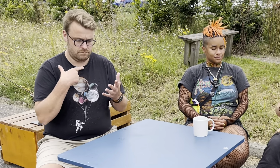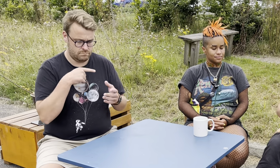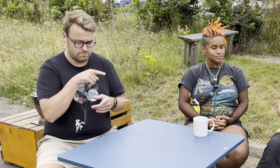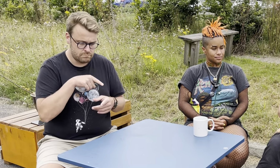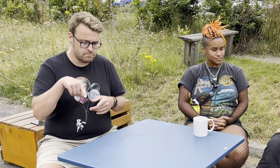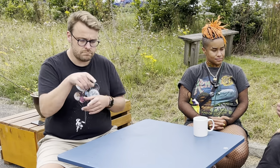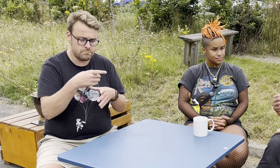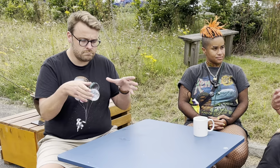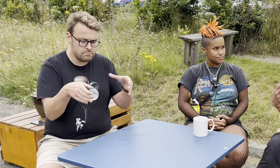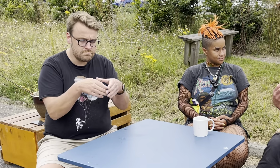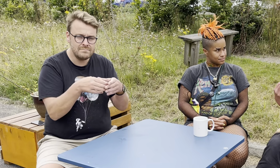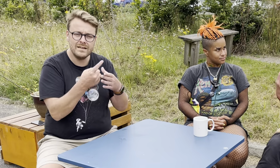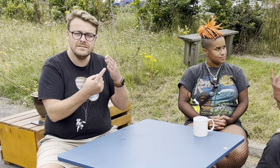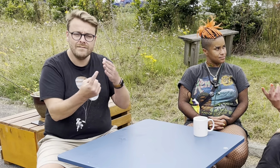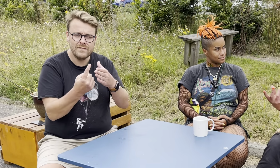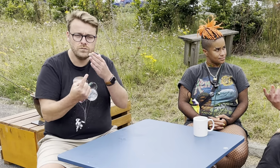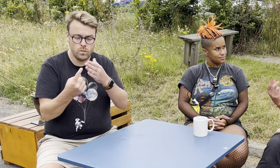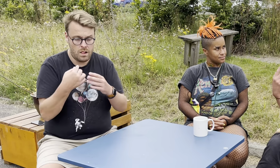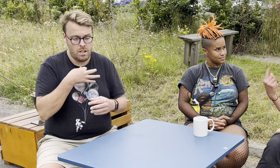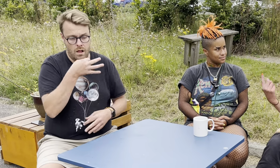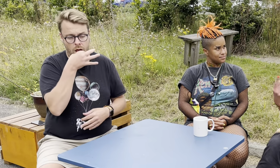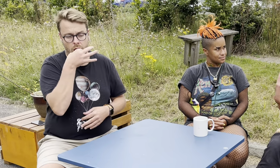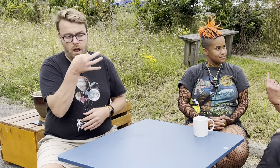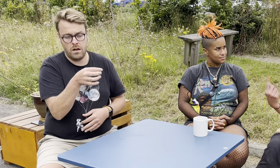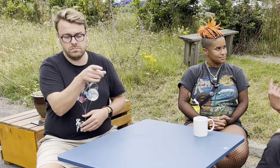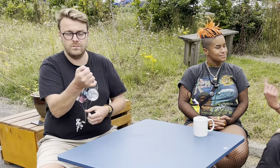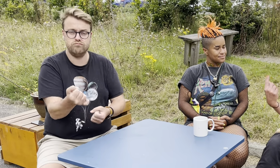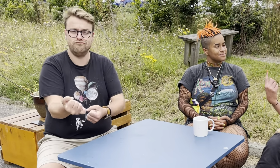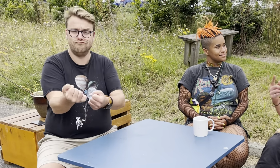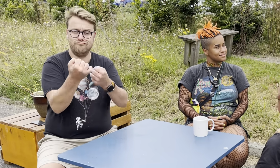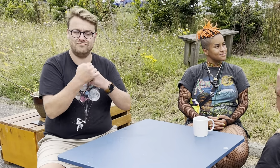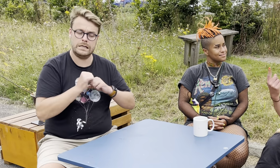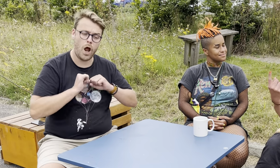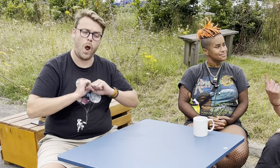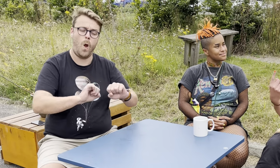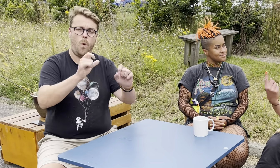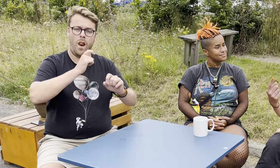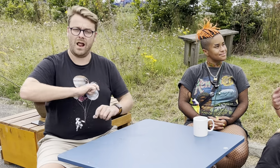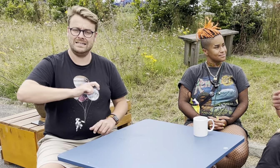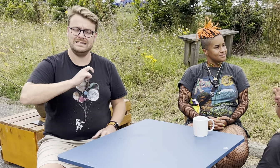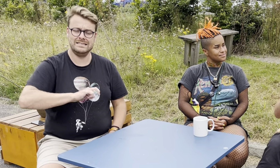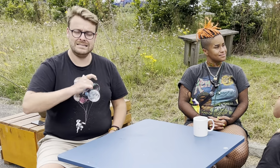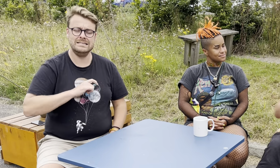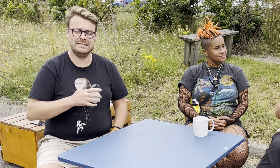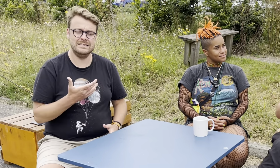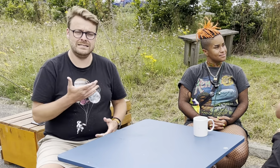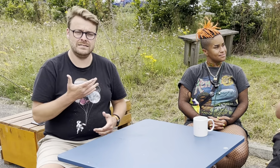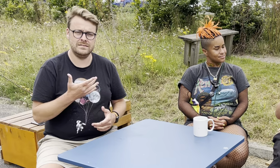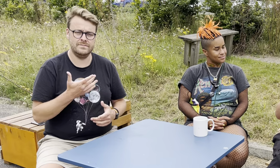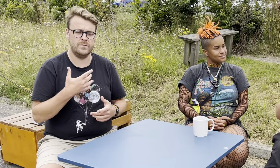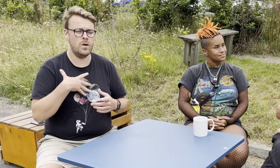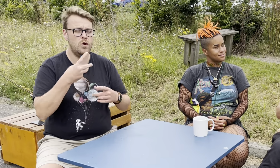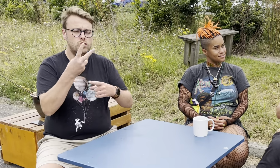room. I feel like I'm almost quoting a question that we framed with the group we were working with 2 years ago on Galatea